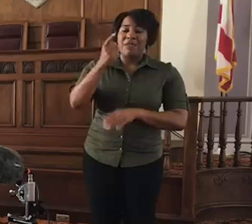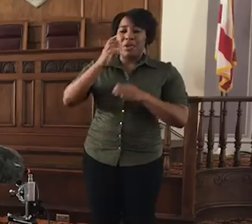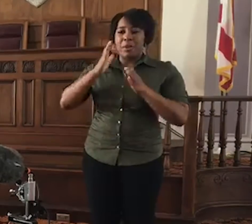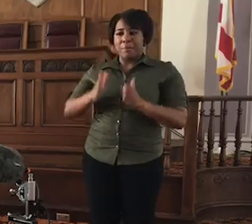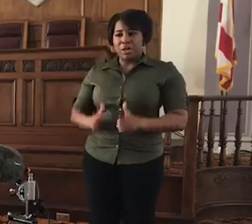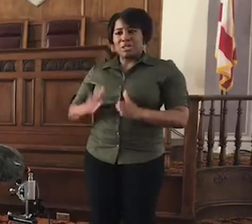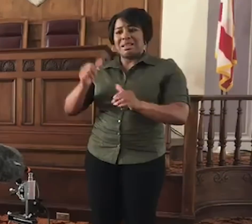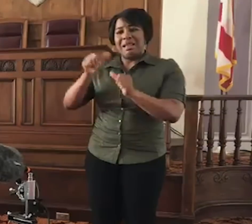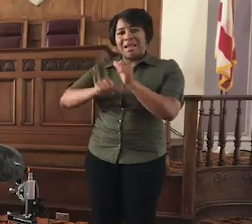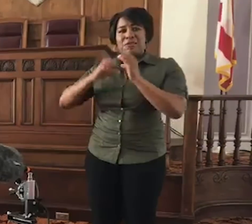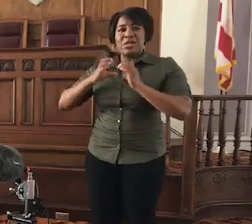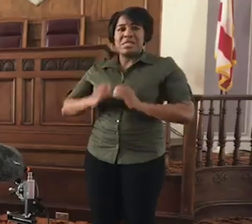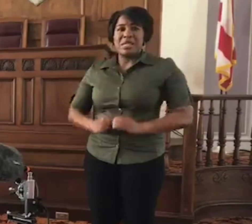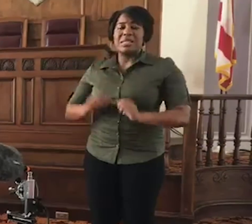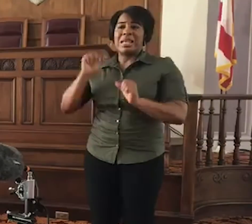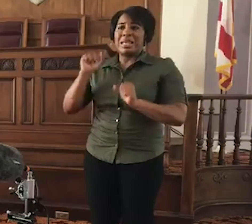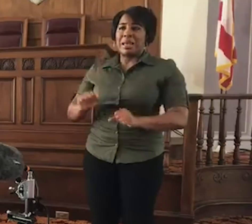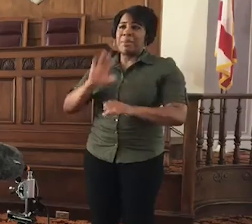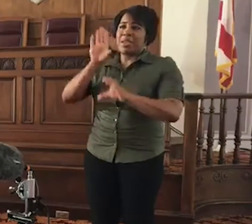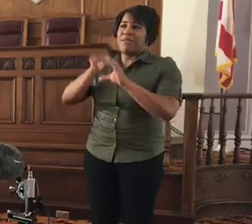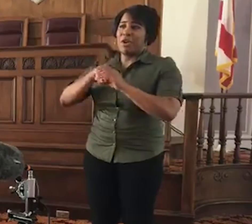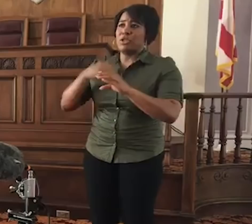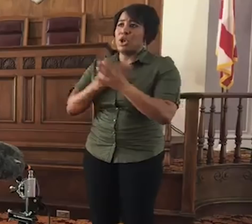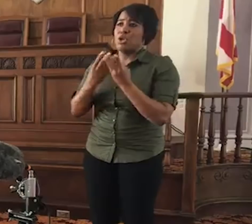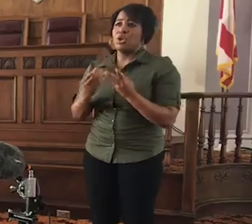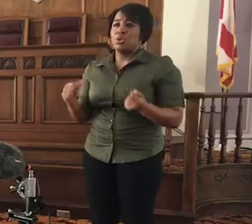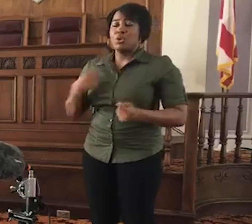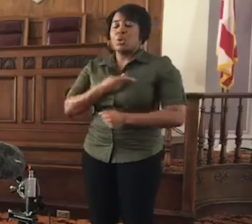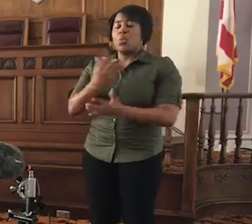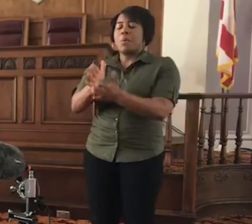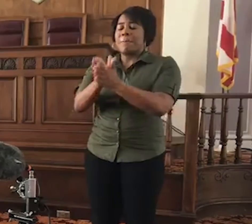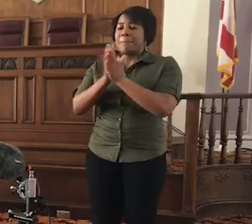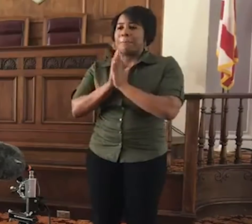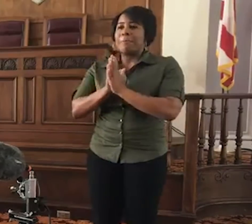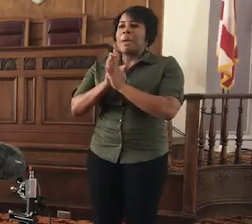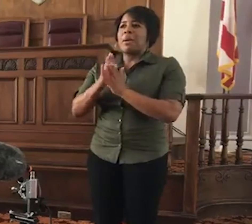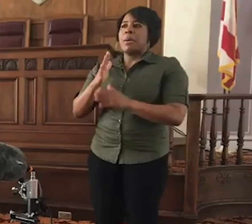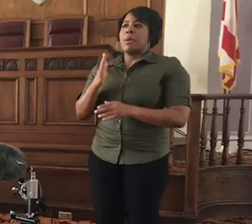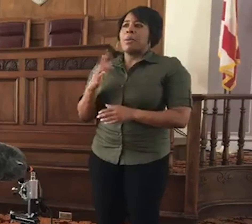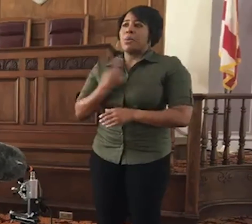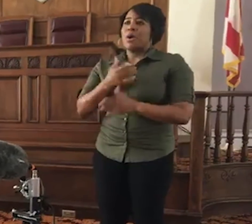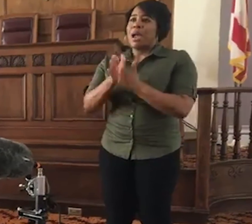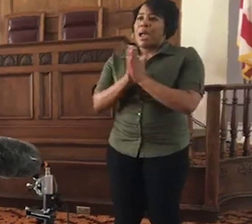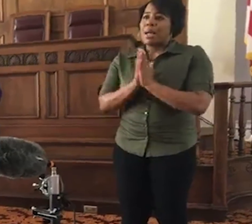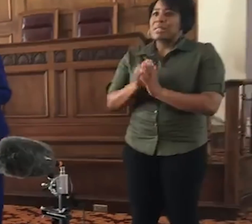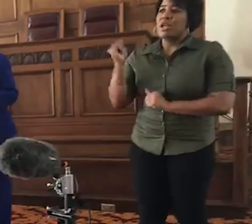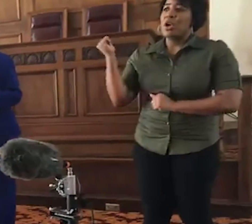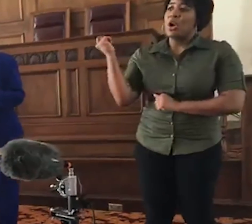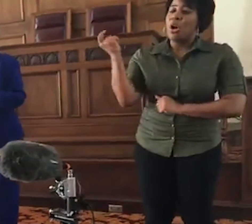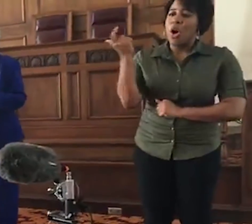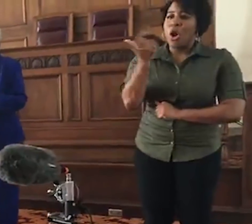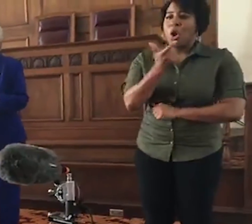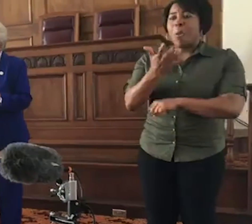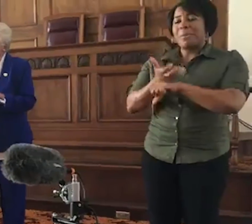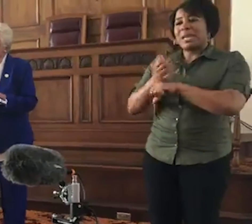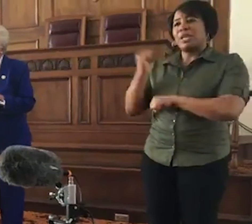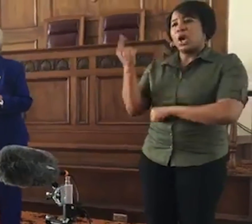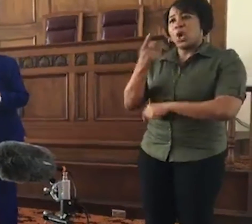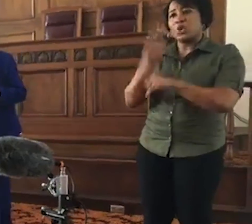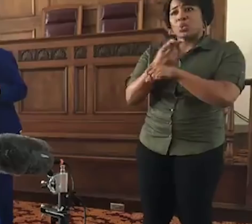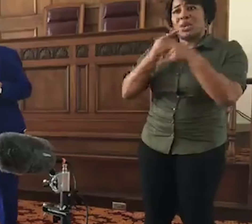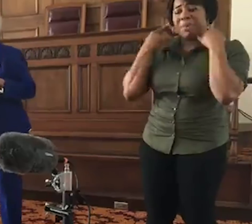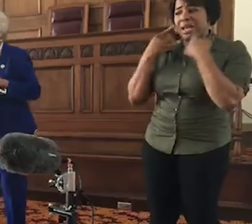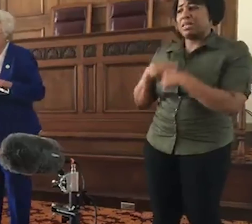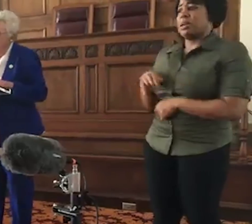So we're pleading with the people of Alabama to wear a mask. We have time for a few more questions. Yes, sir. Governor,